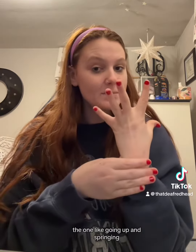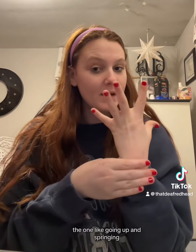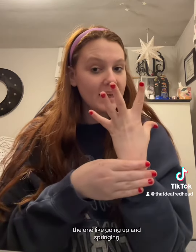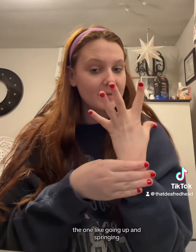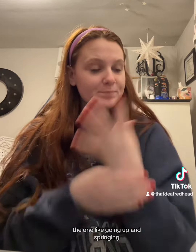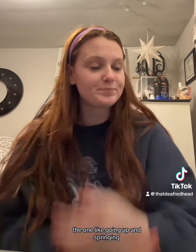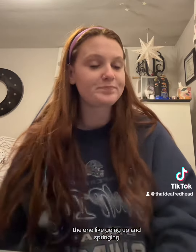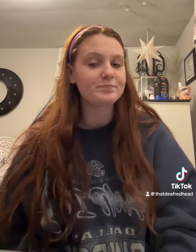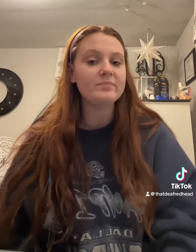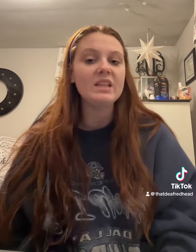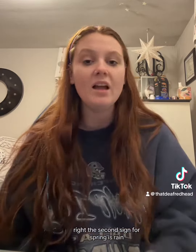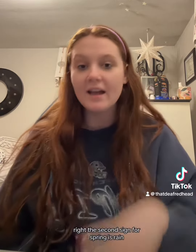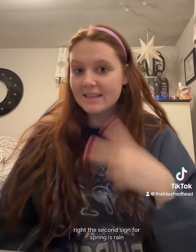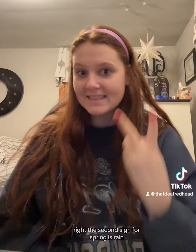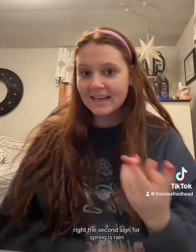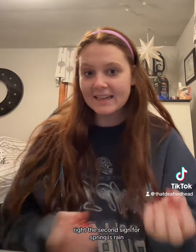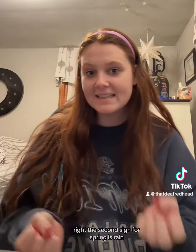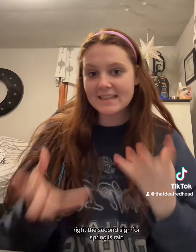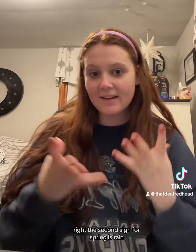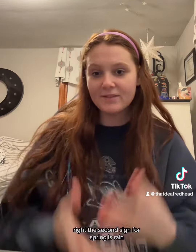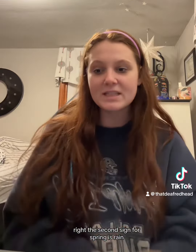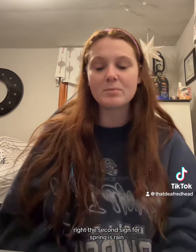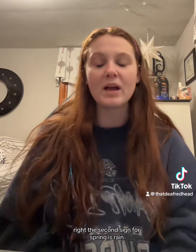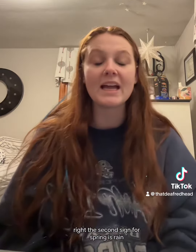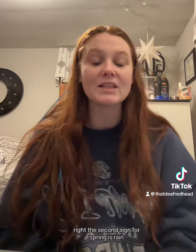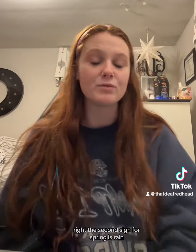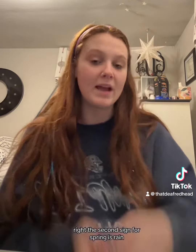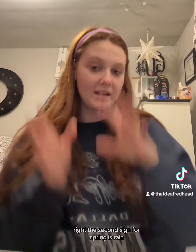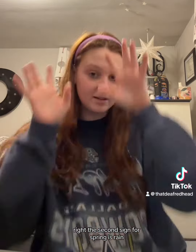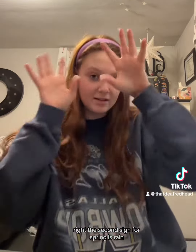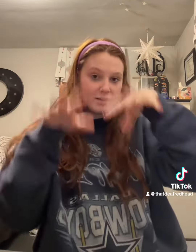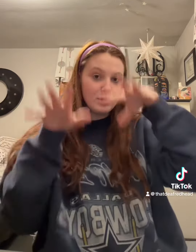springing. Alright, the second sign for spring is rain.